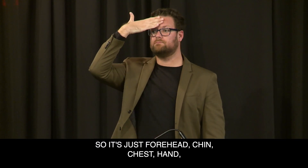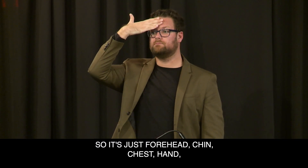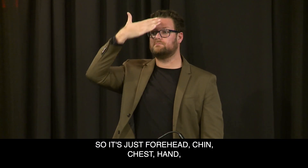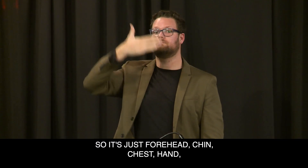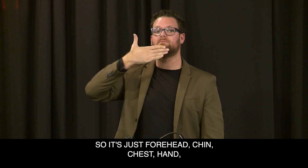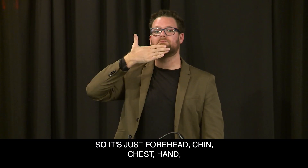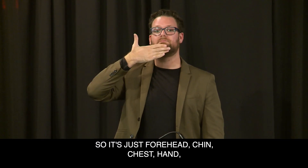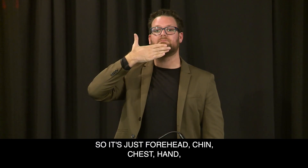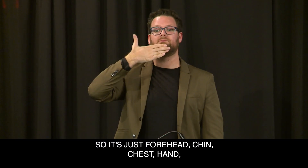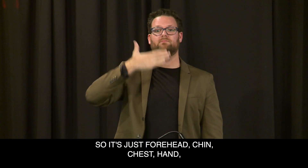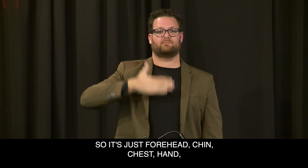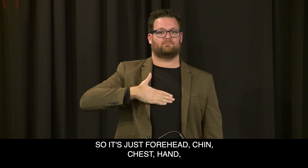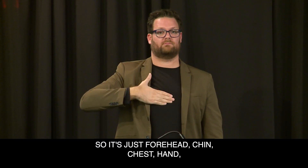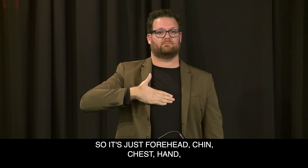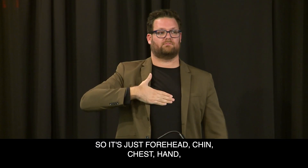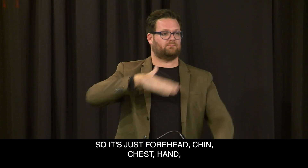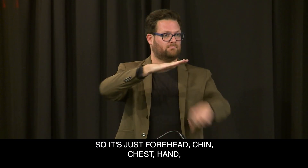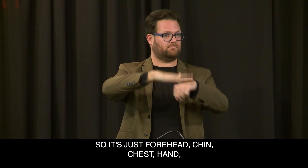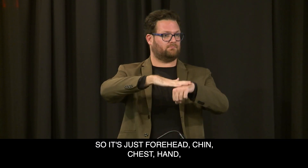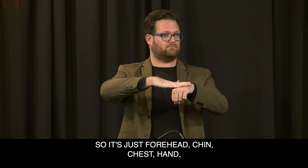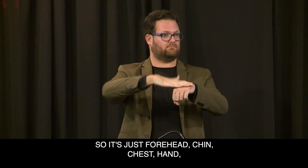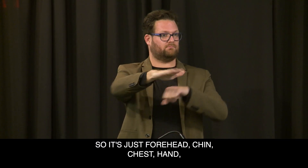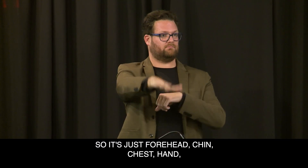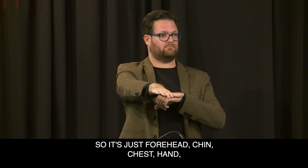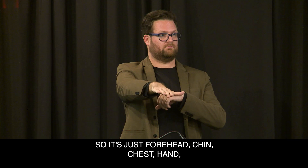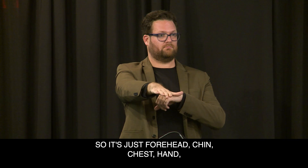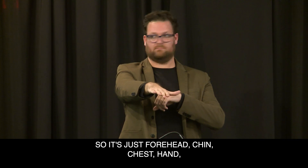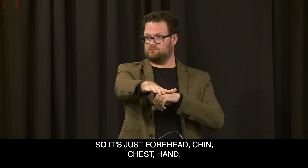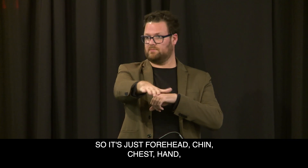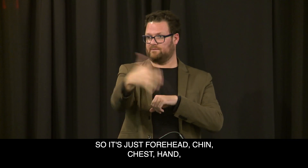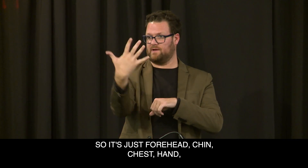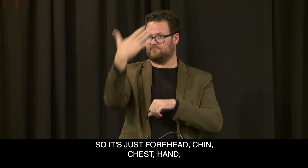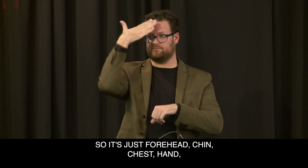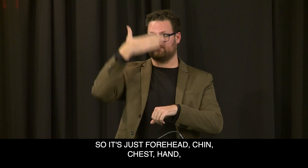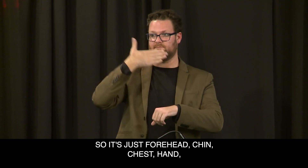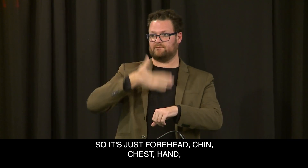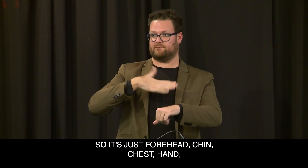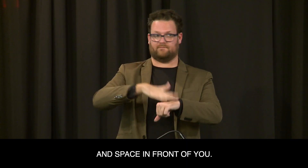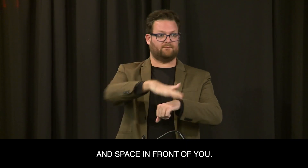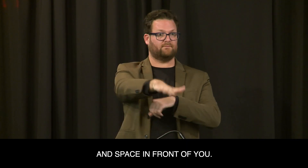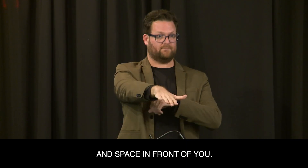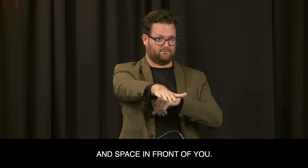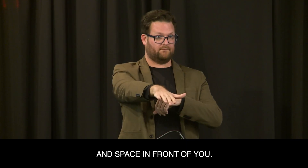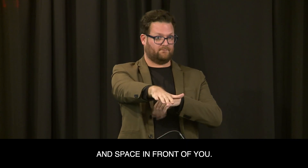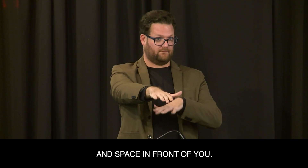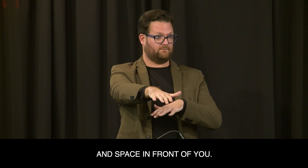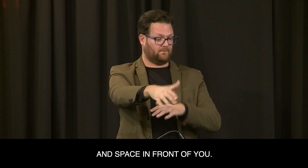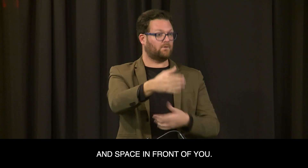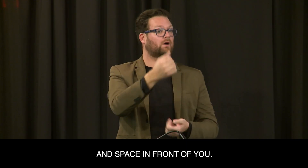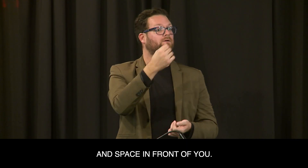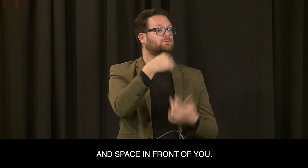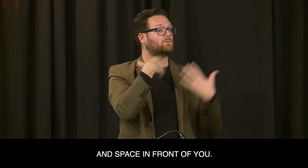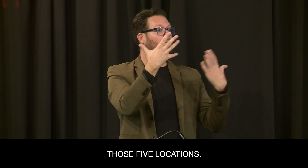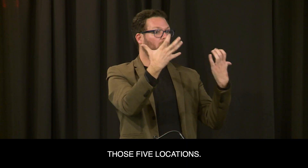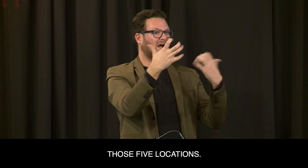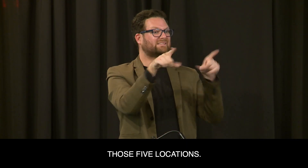it's just forehead, chin, chest, hand, and space in front of you. Those 5